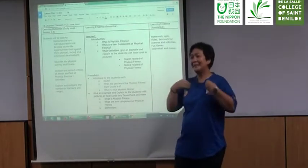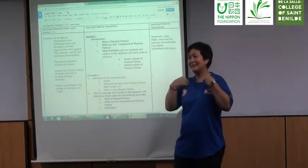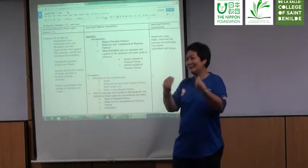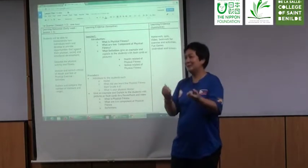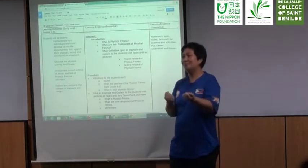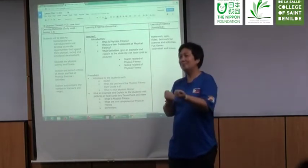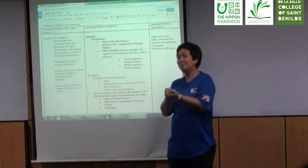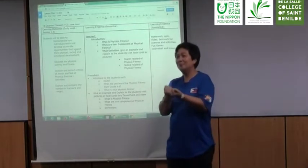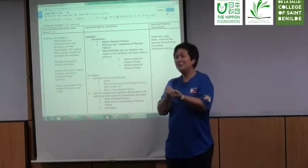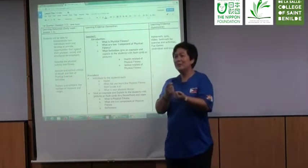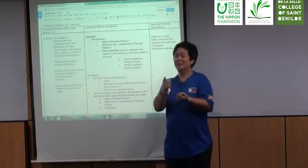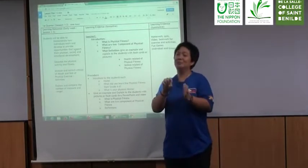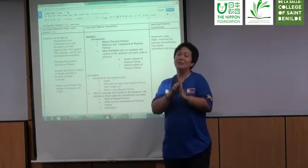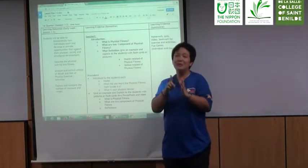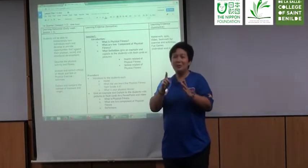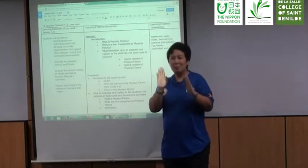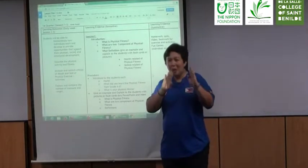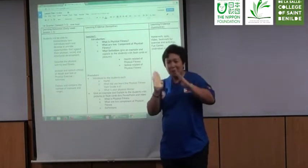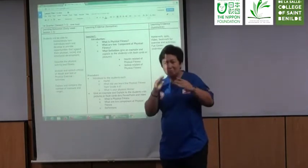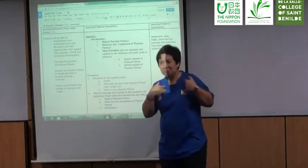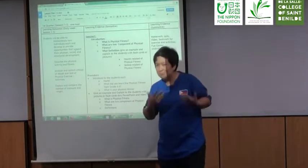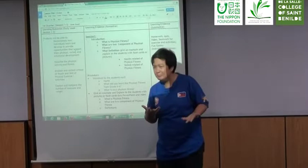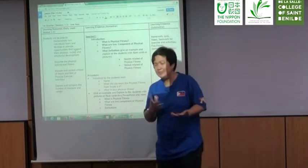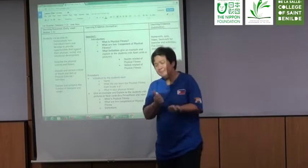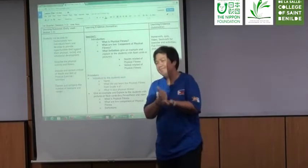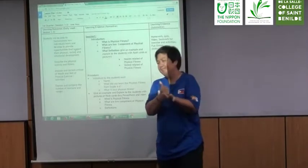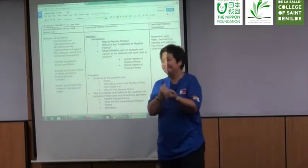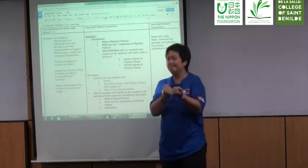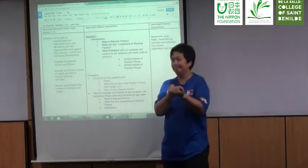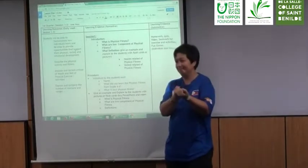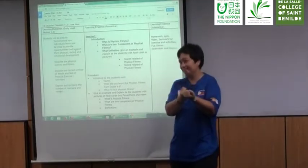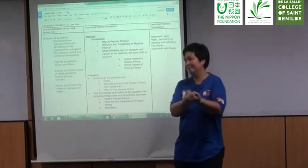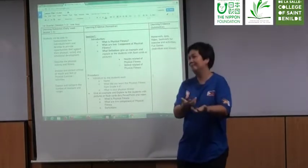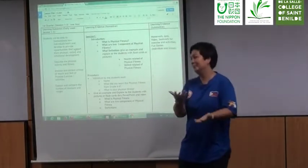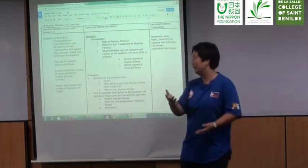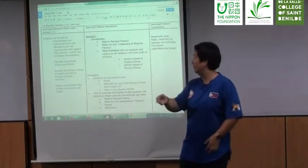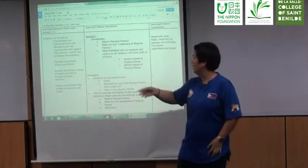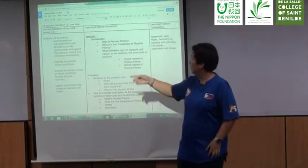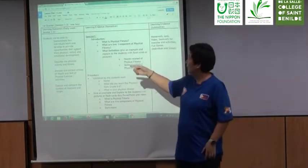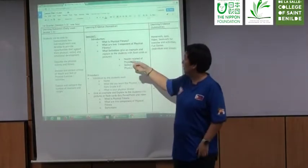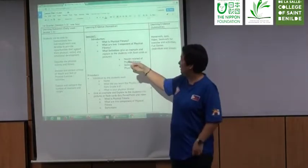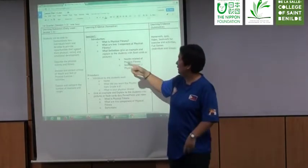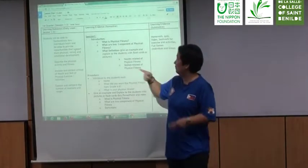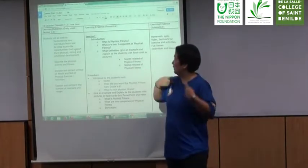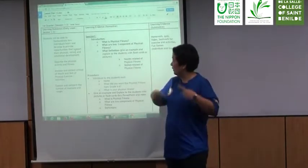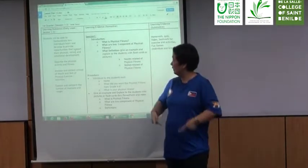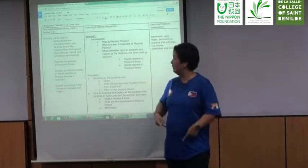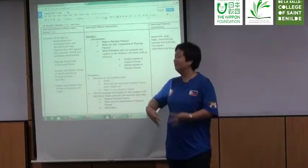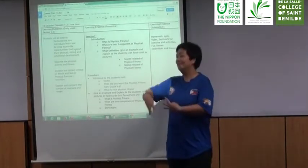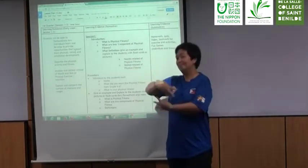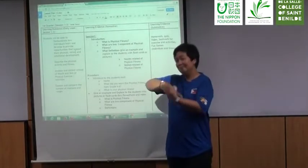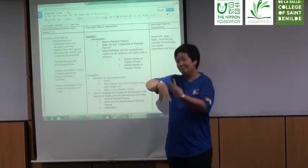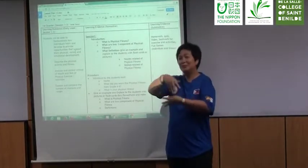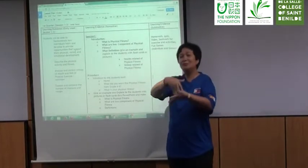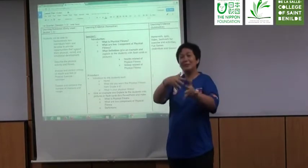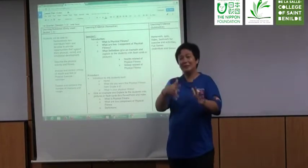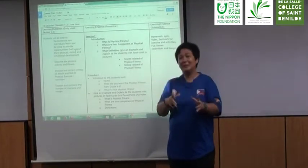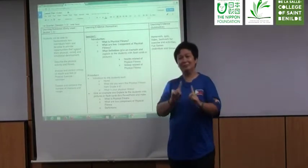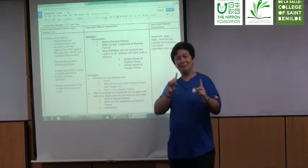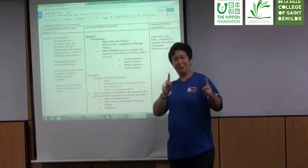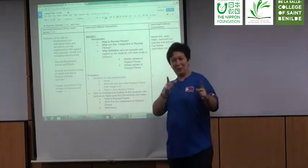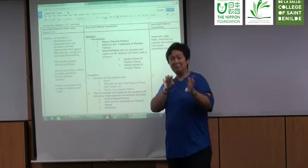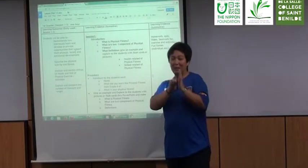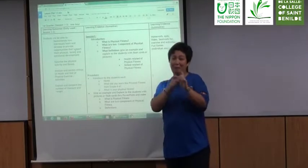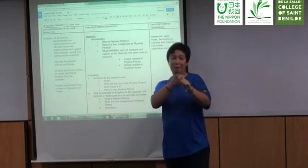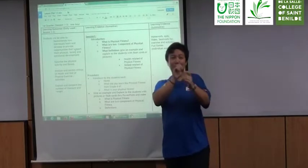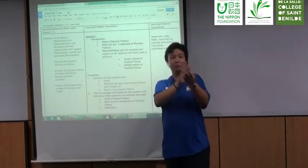preparation. So I'll give Gary some more what they need. We'll give this